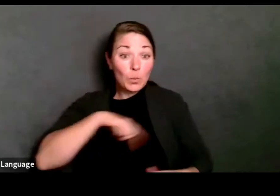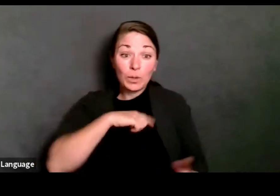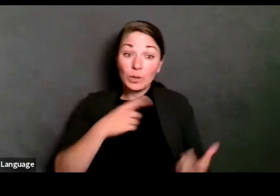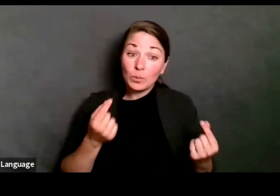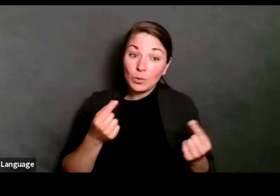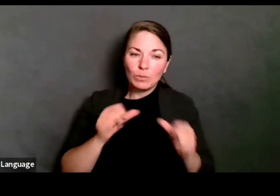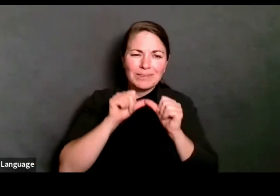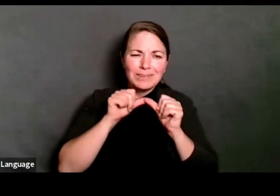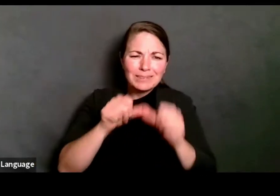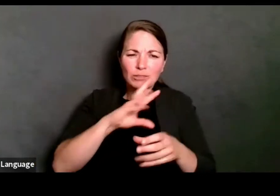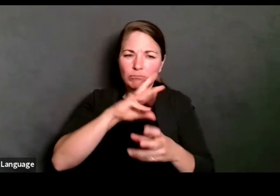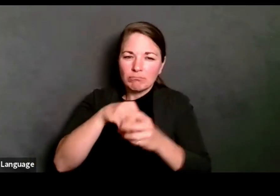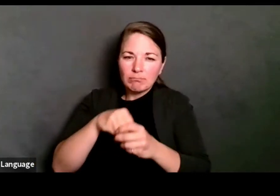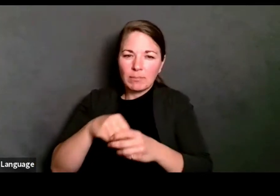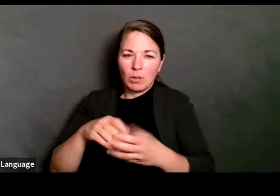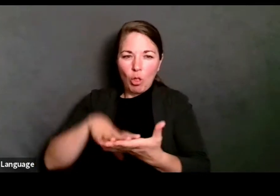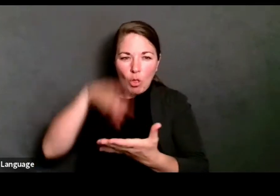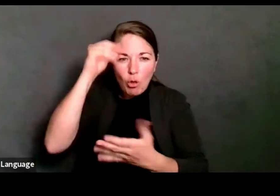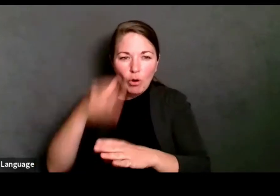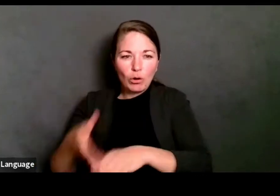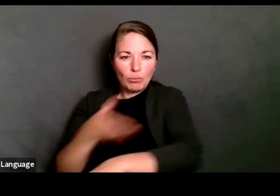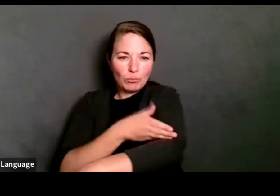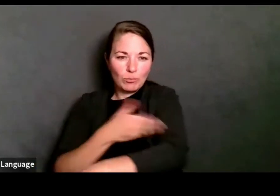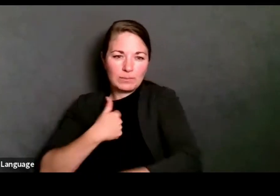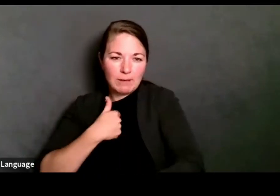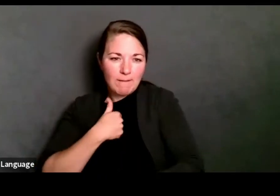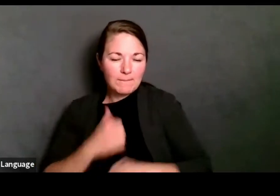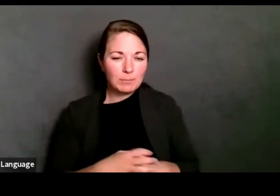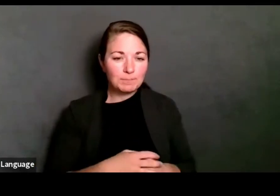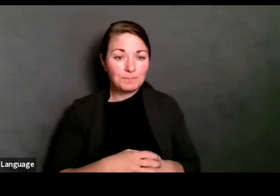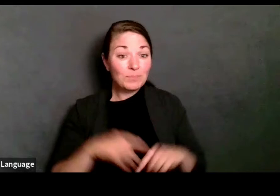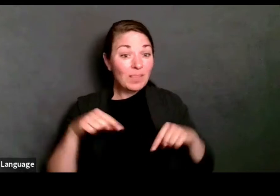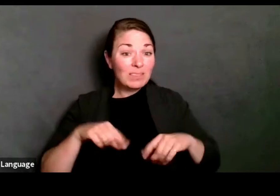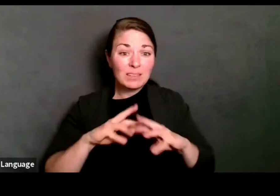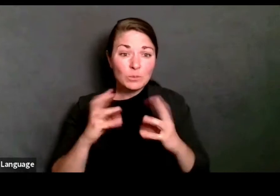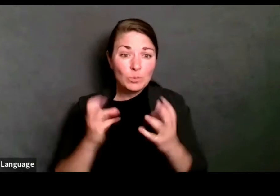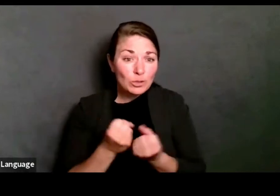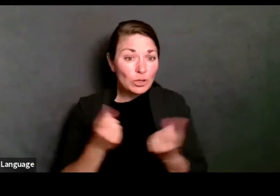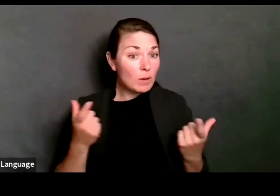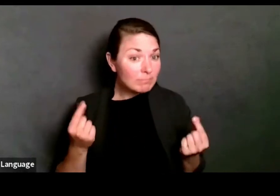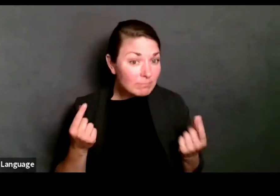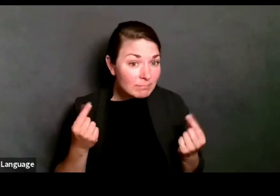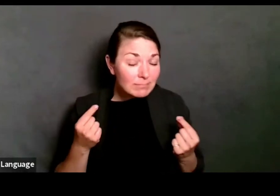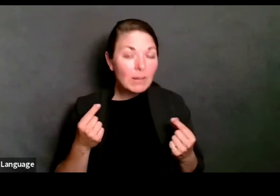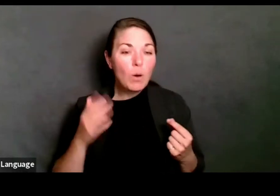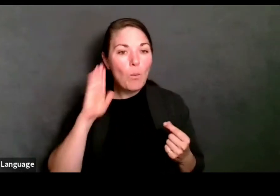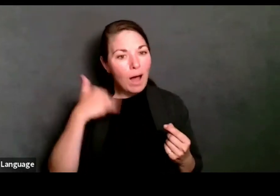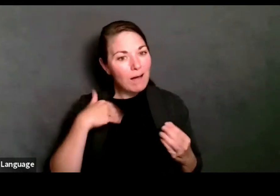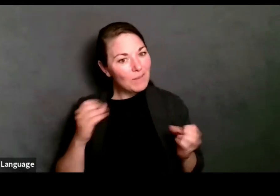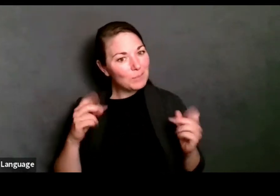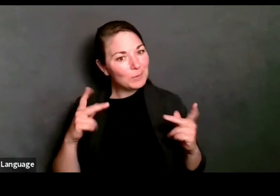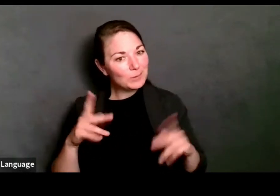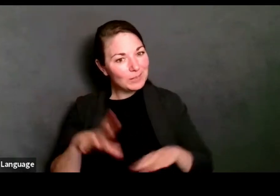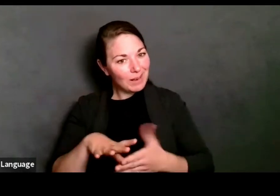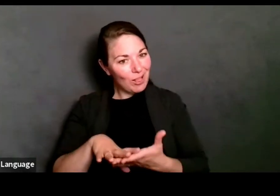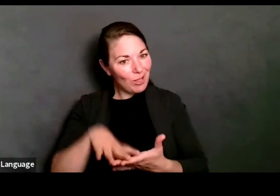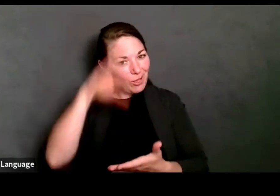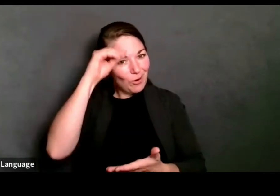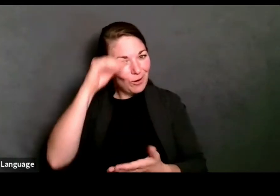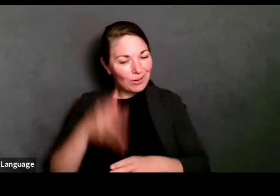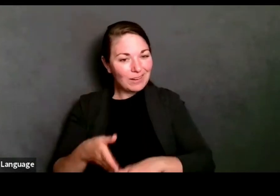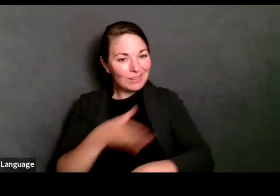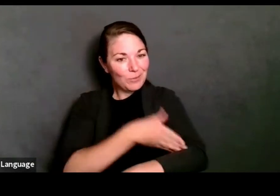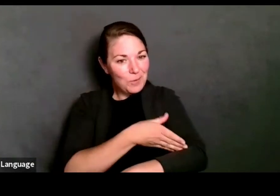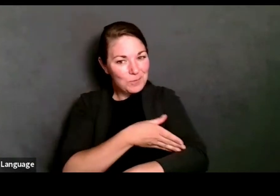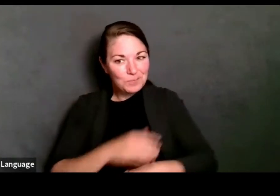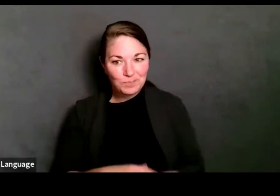learning and growing. And that is what this workshop will do, give you a chance to learn and grow. And